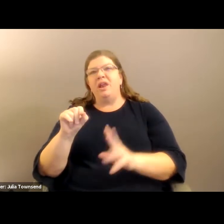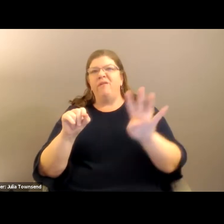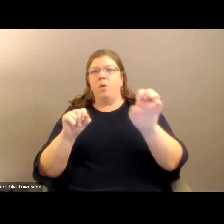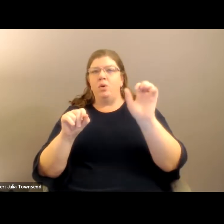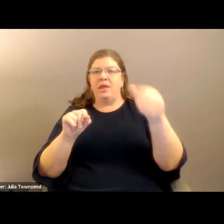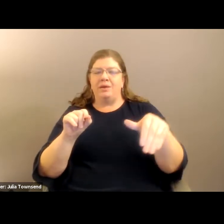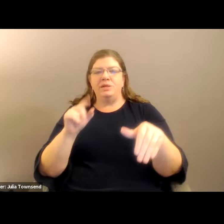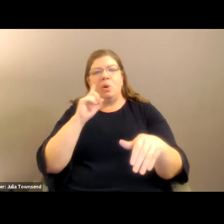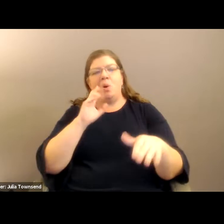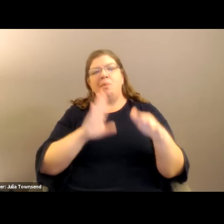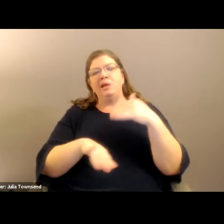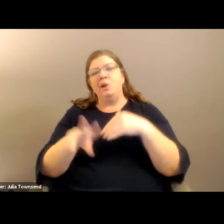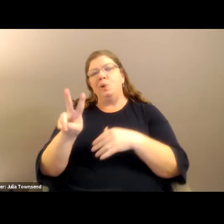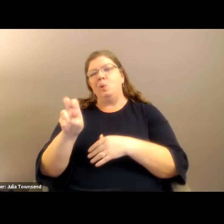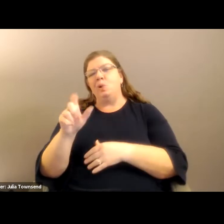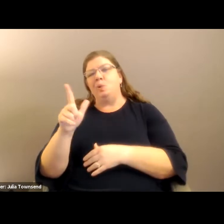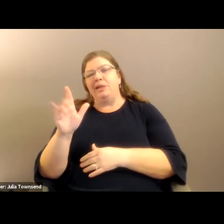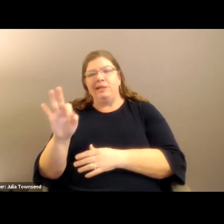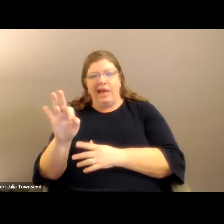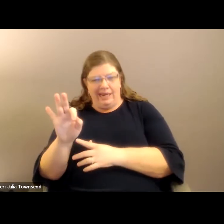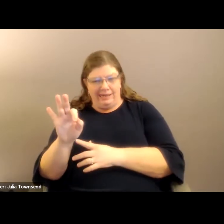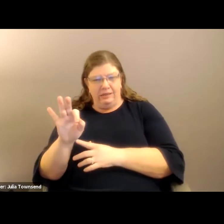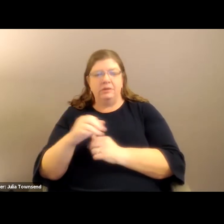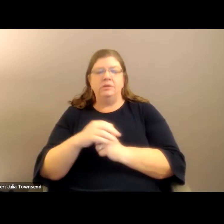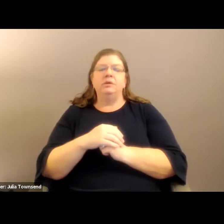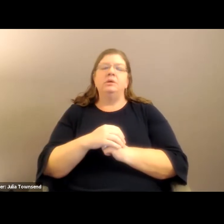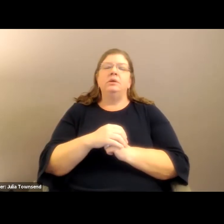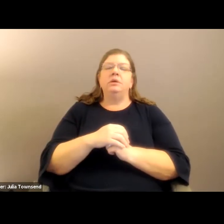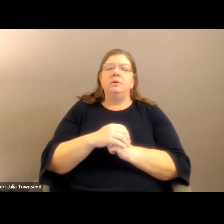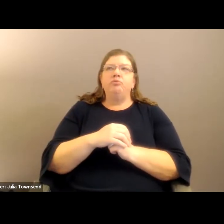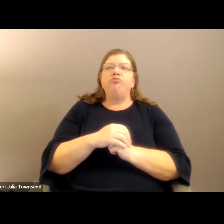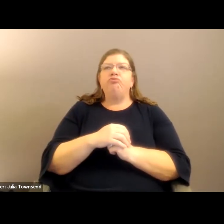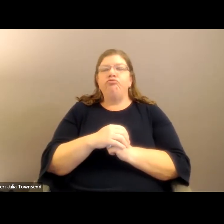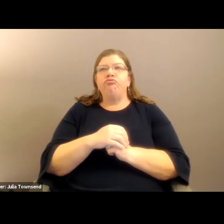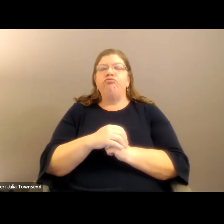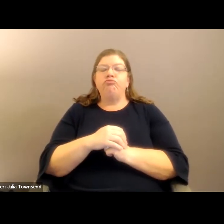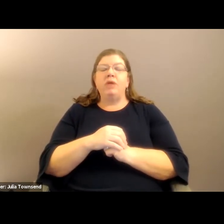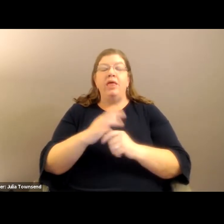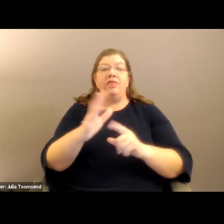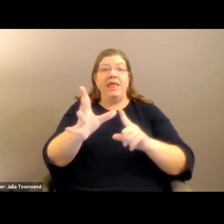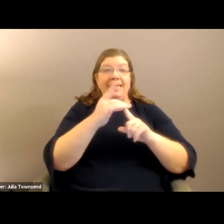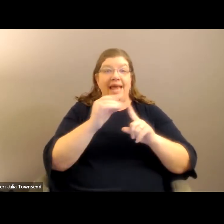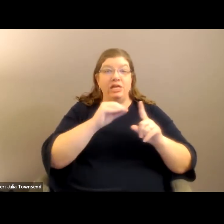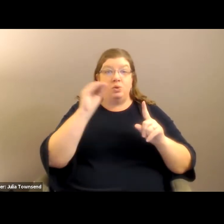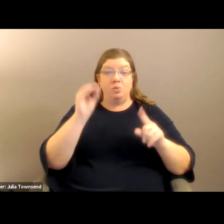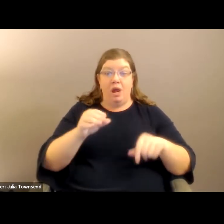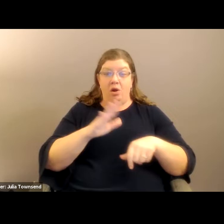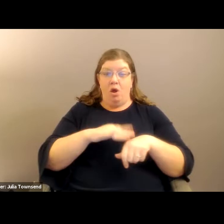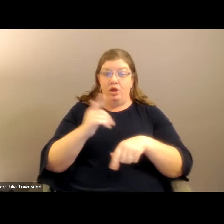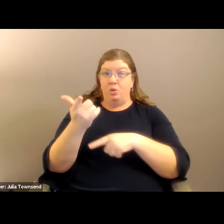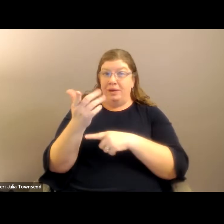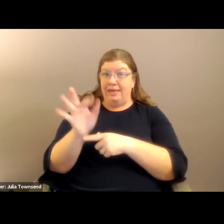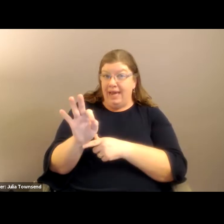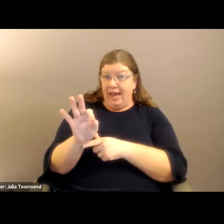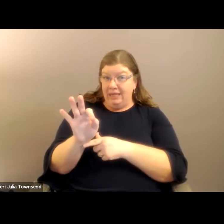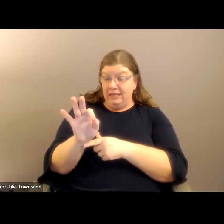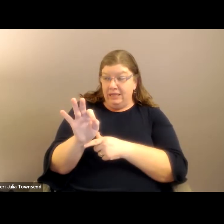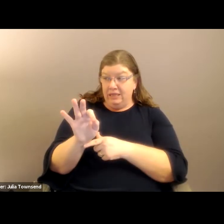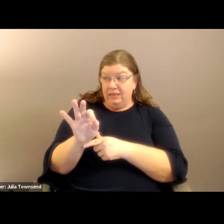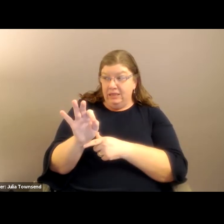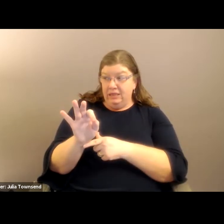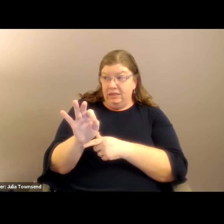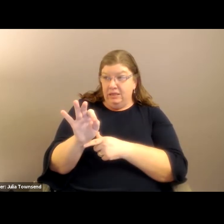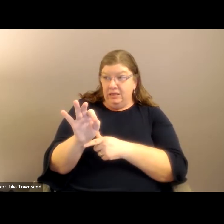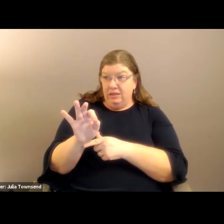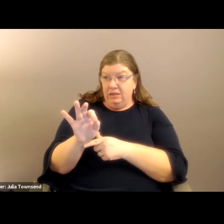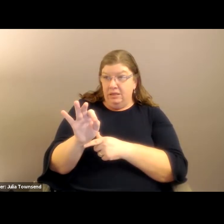basically 229. And the case rate on the 29th was actually